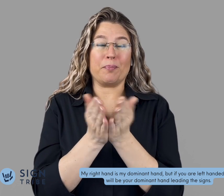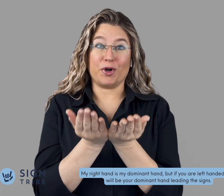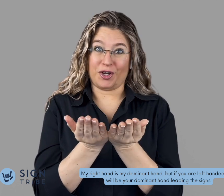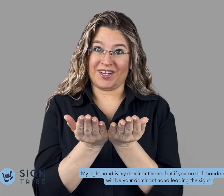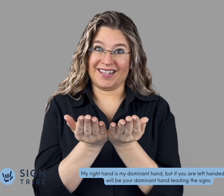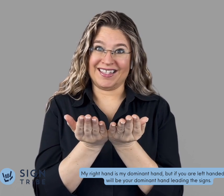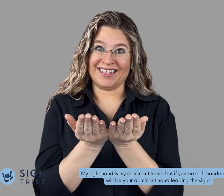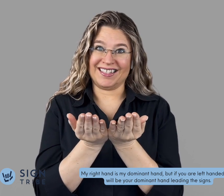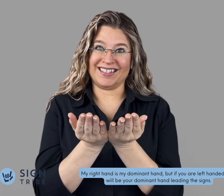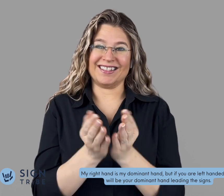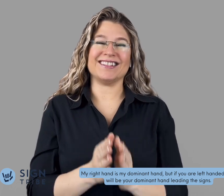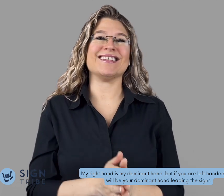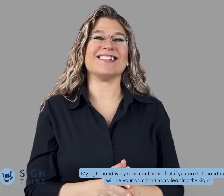Book.